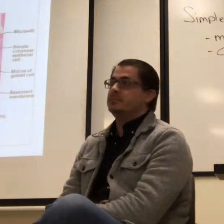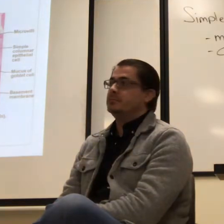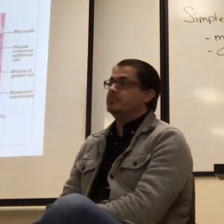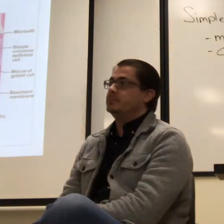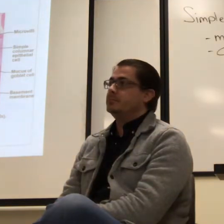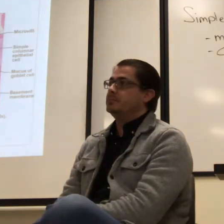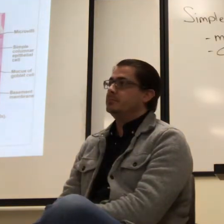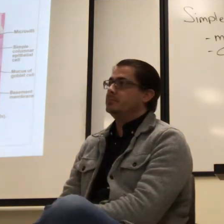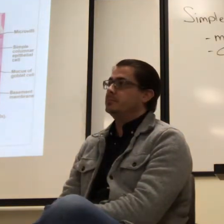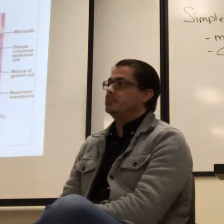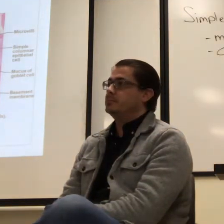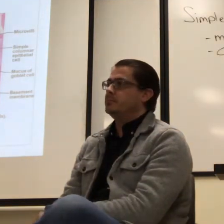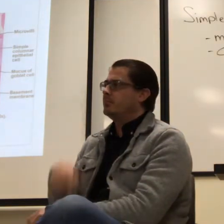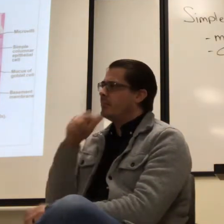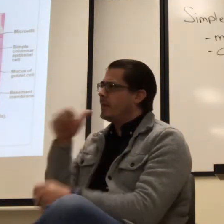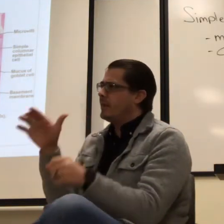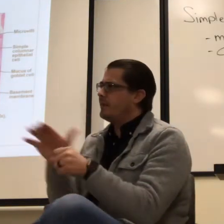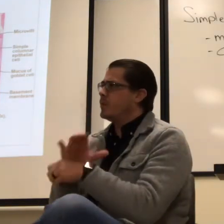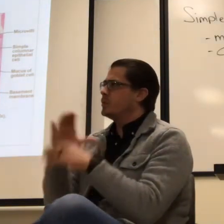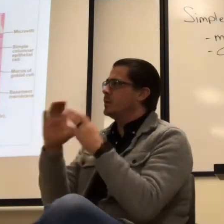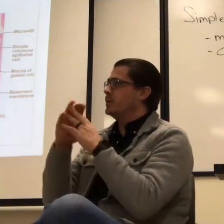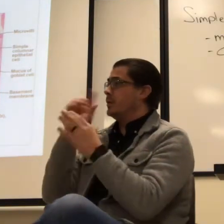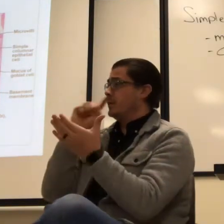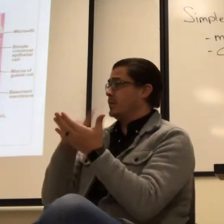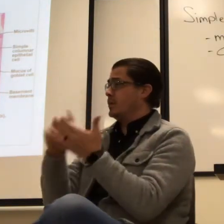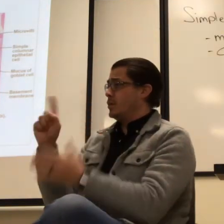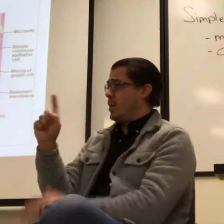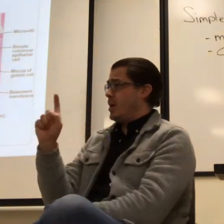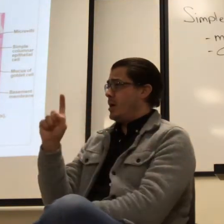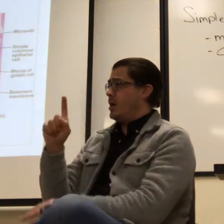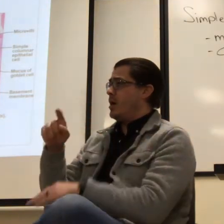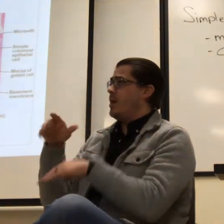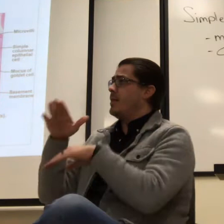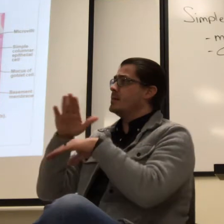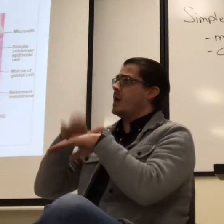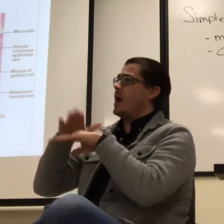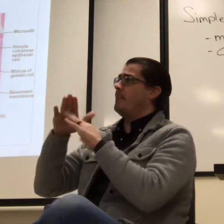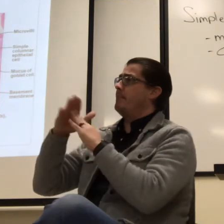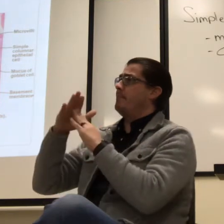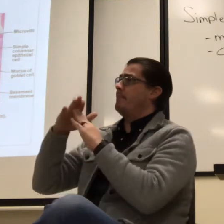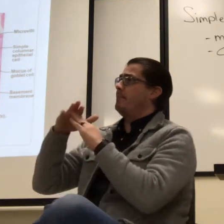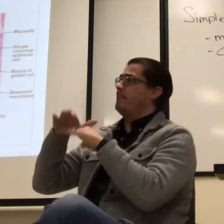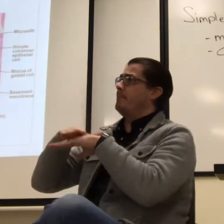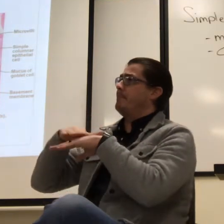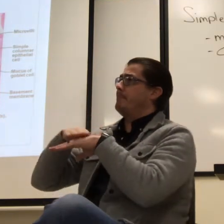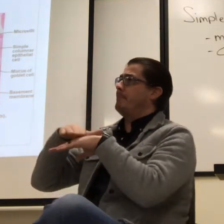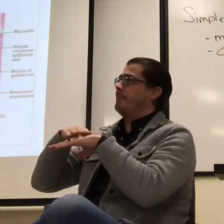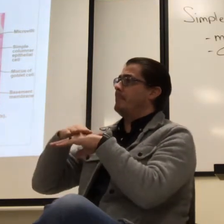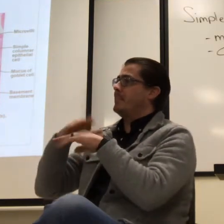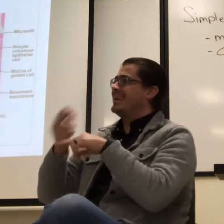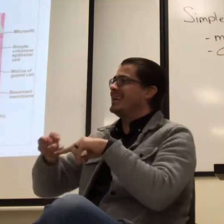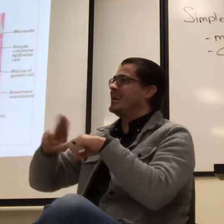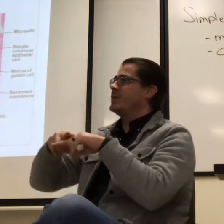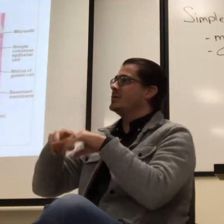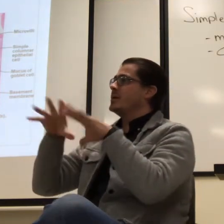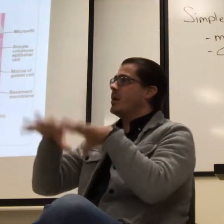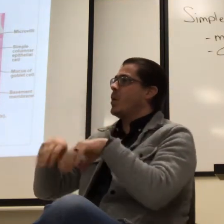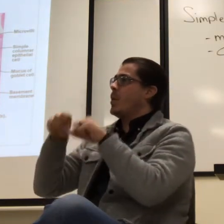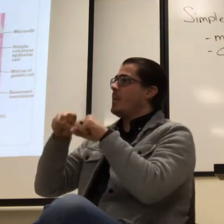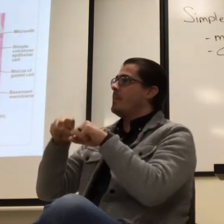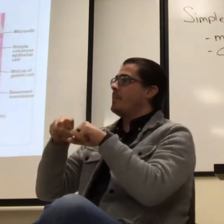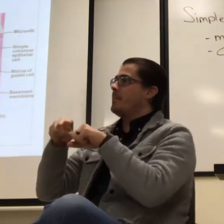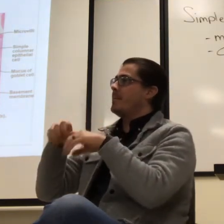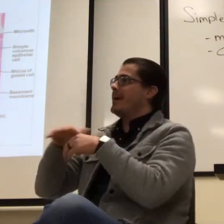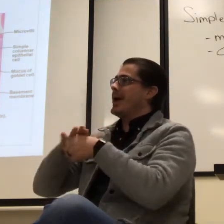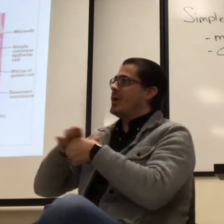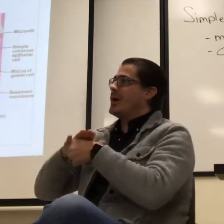But not of the whole cell. Look where it is. It's on the top. So it increases the absorptive area on the apical side.